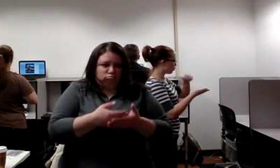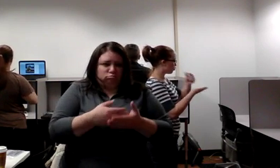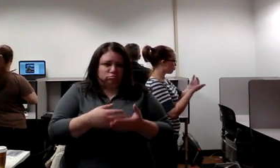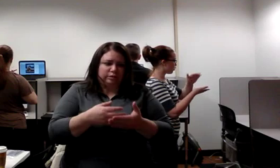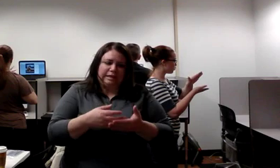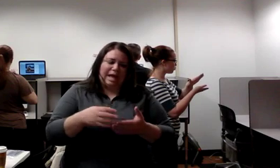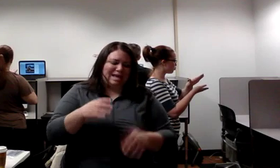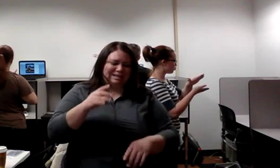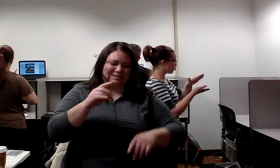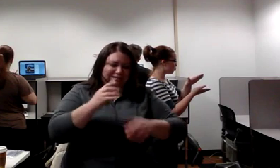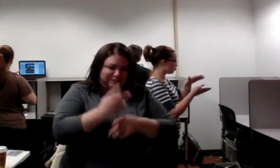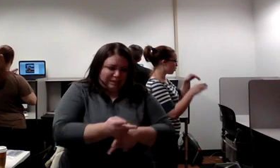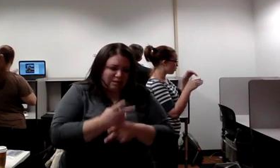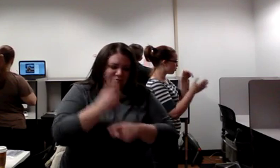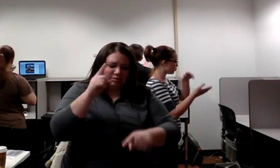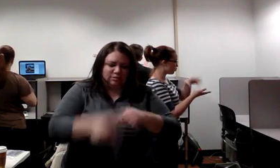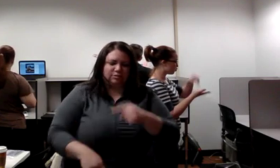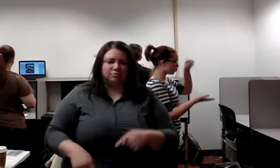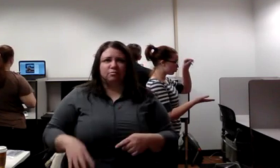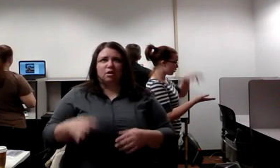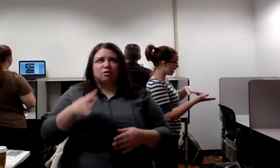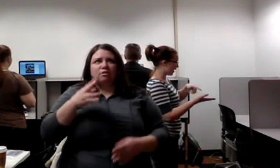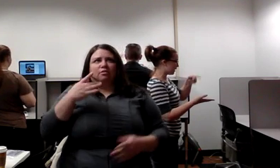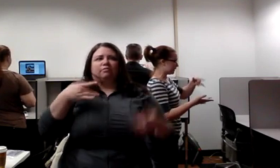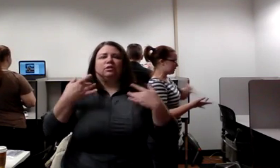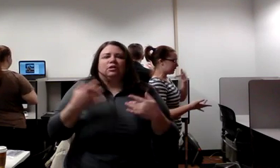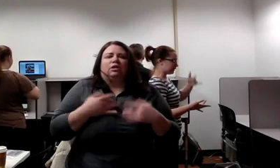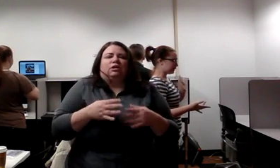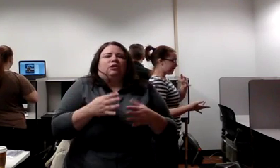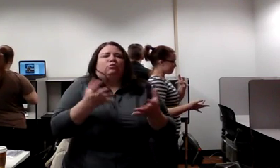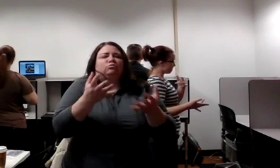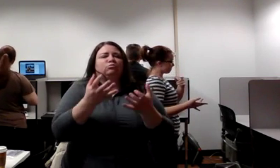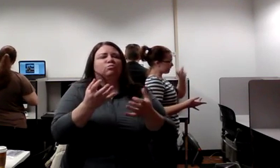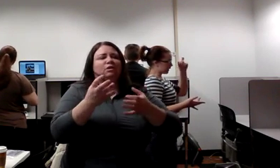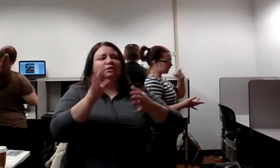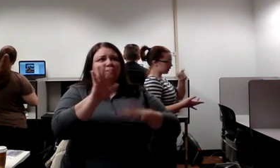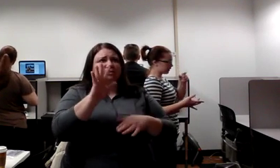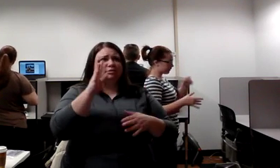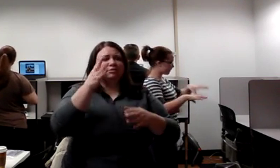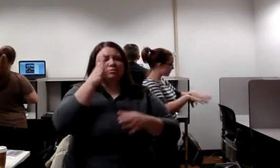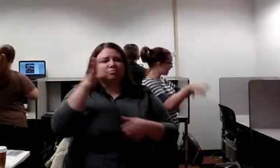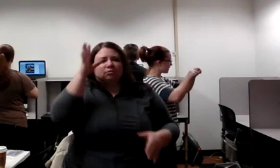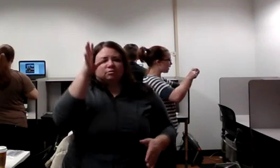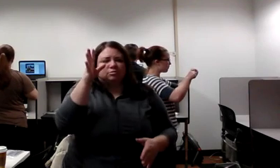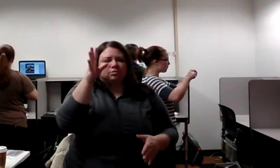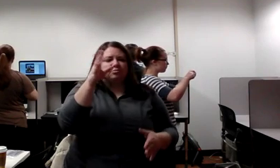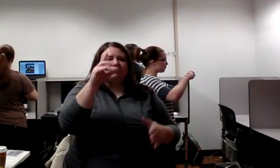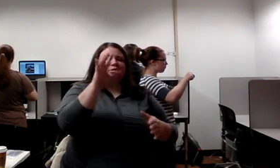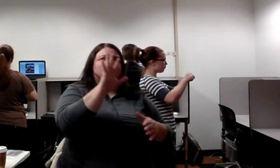that I should be adopted by college graduates, so everything was all set for me to be adopted at birth by a lawyer and his